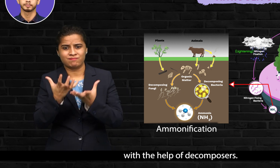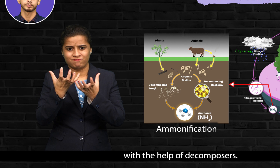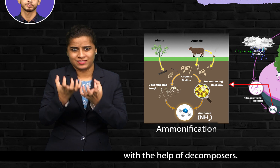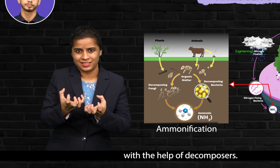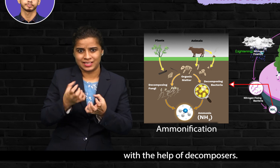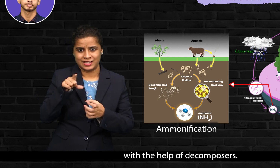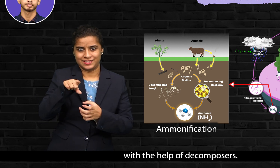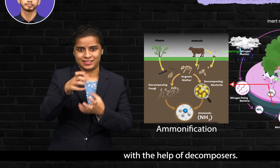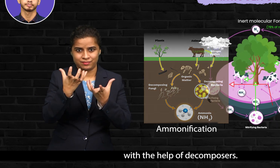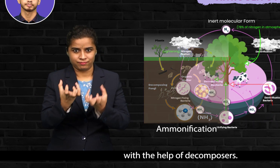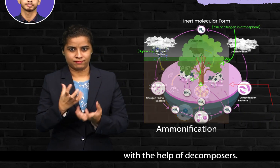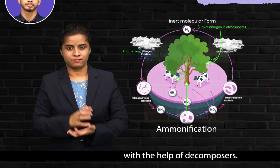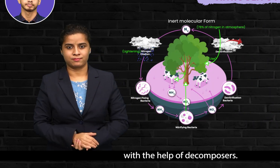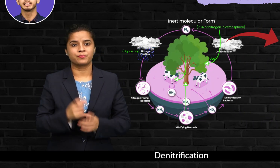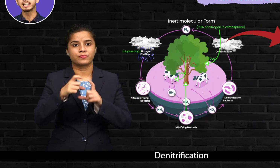decomposers.